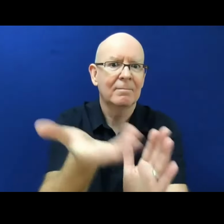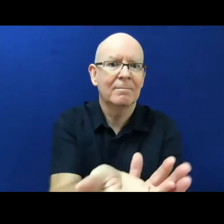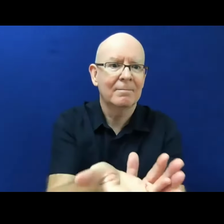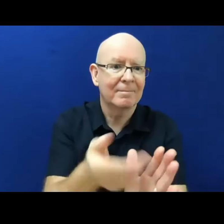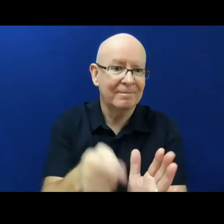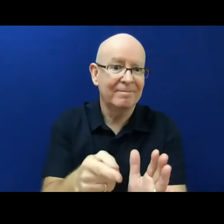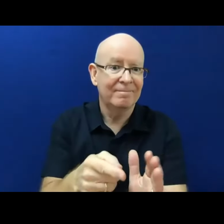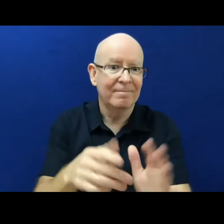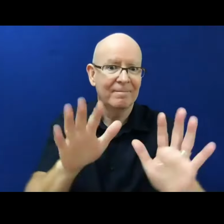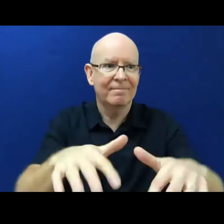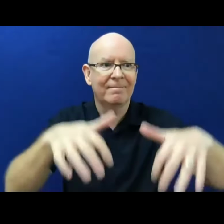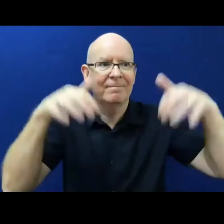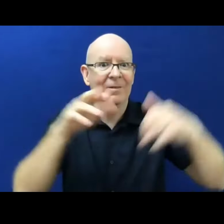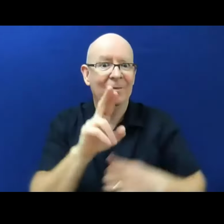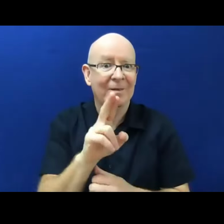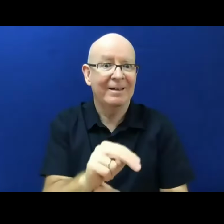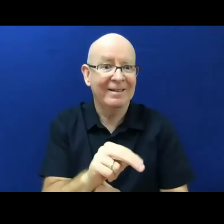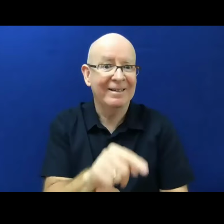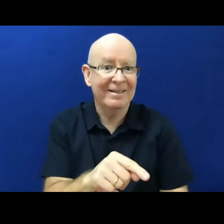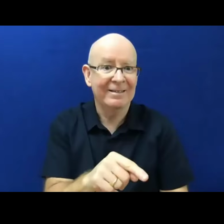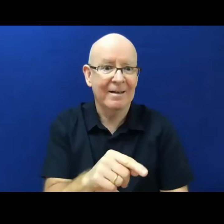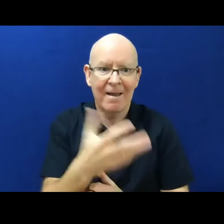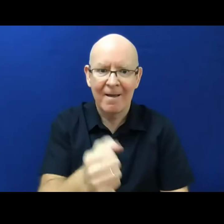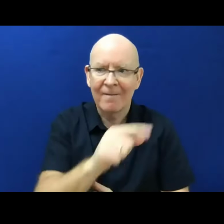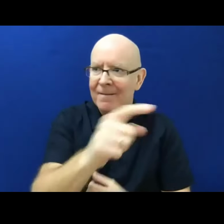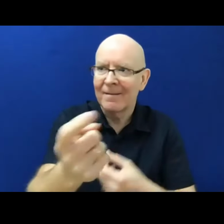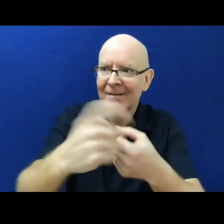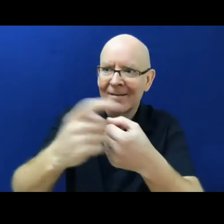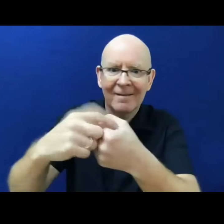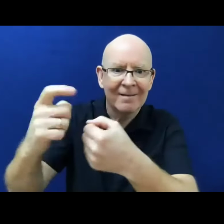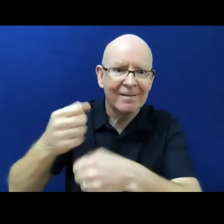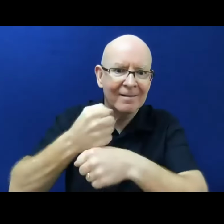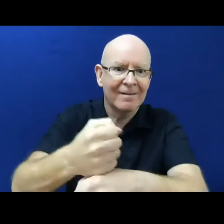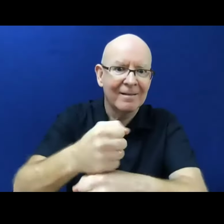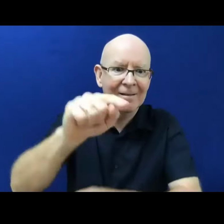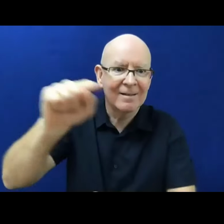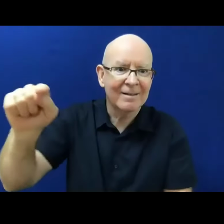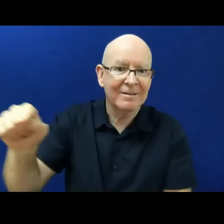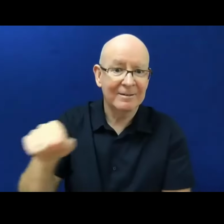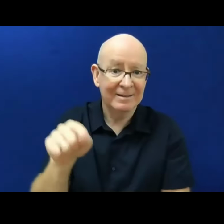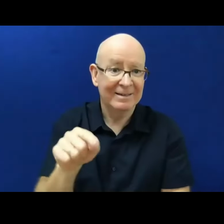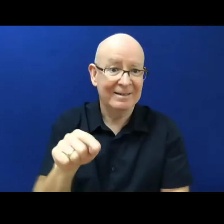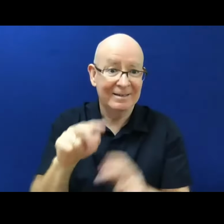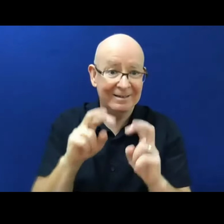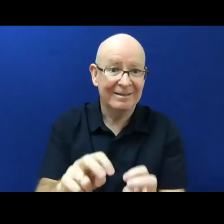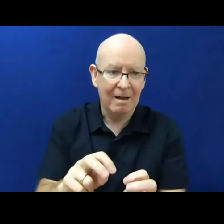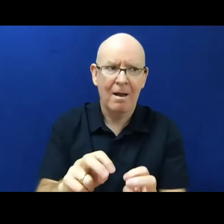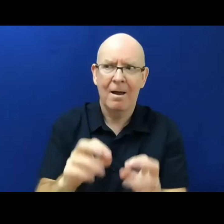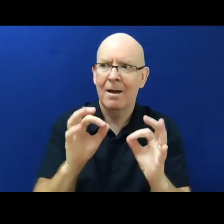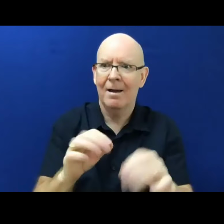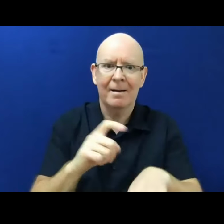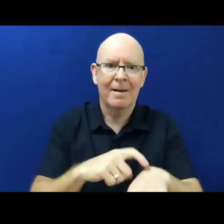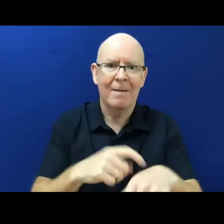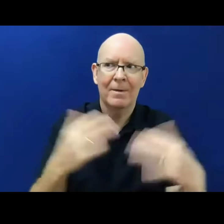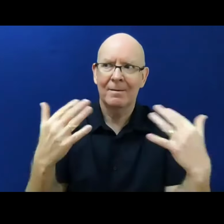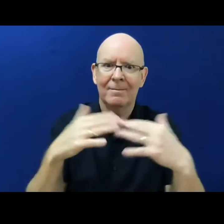it was not only Quinn and Degener, but we mainly authored it, but all of us were so surprised to